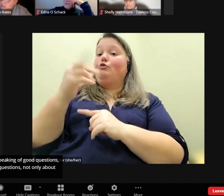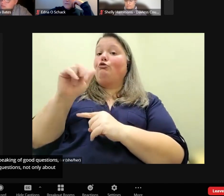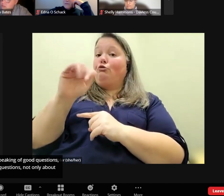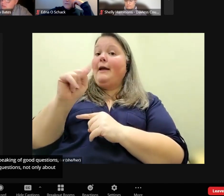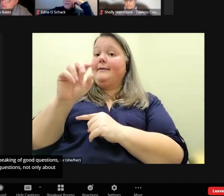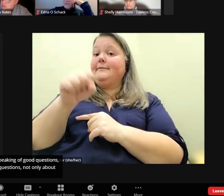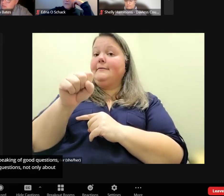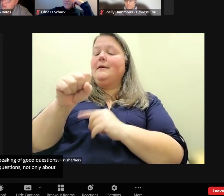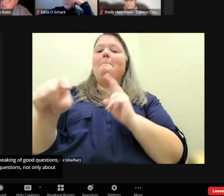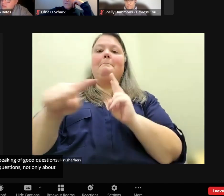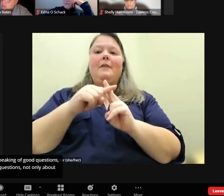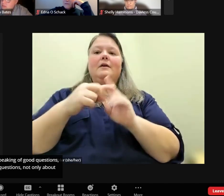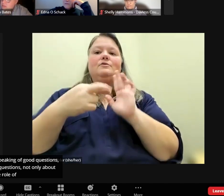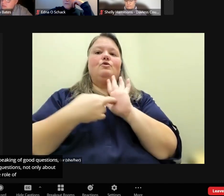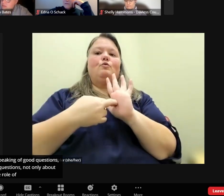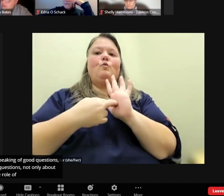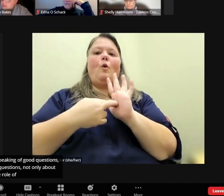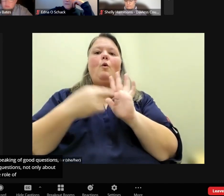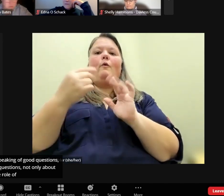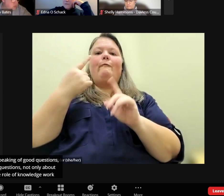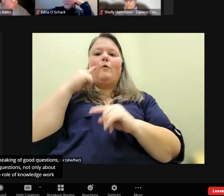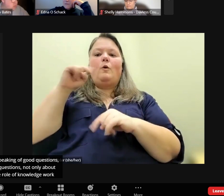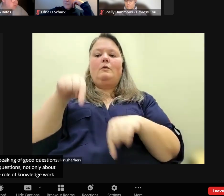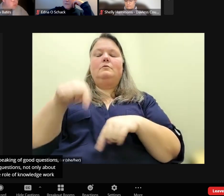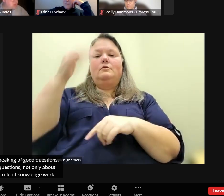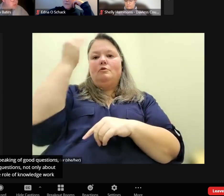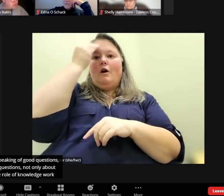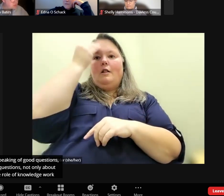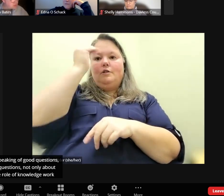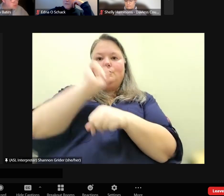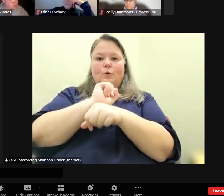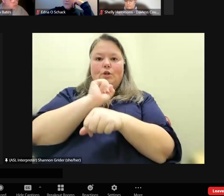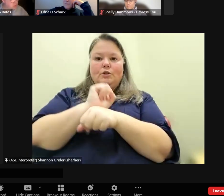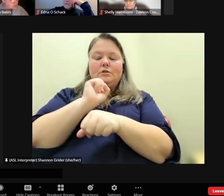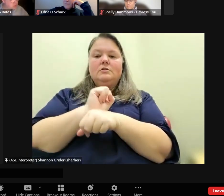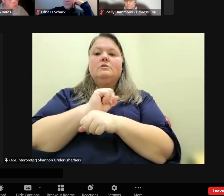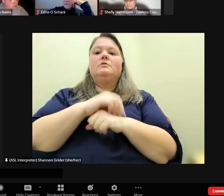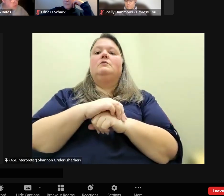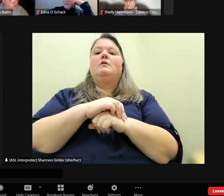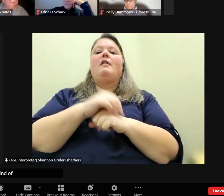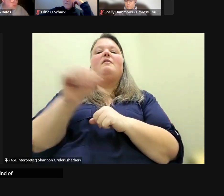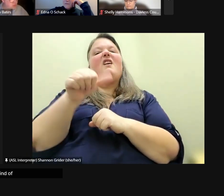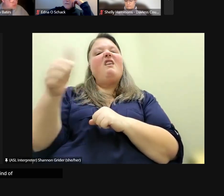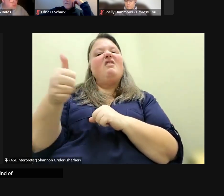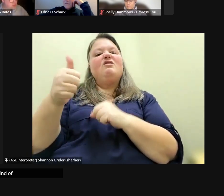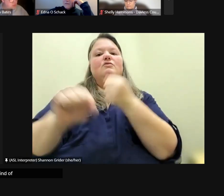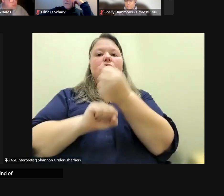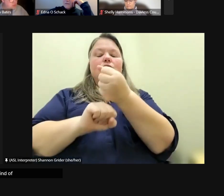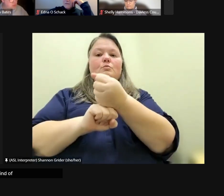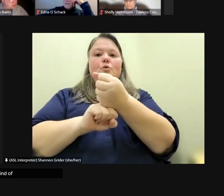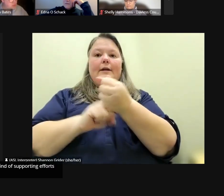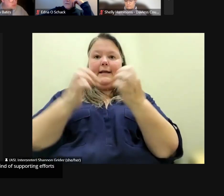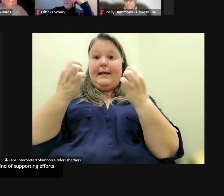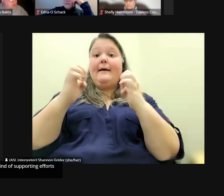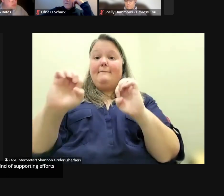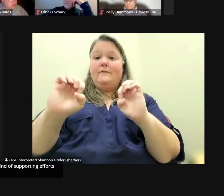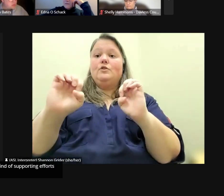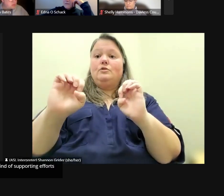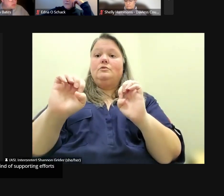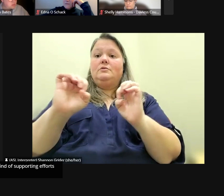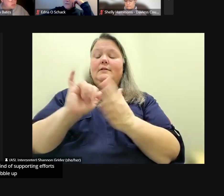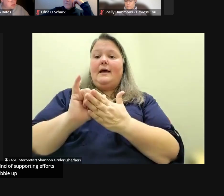of KnowledgeWorks and some of the other kind of supporting efforts that are starting to bubble up as more